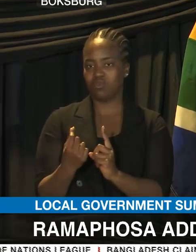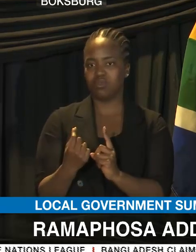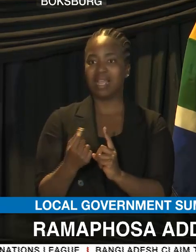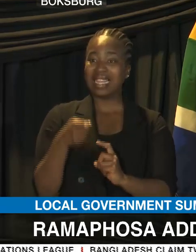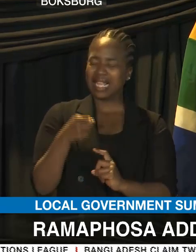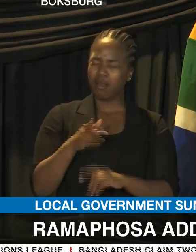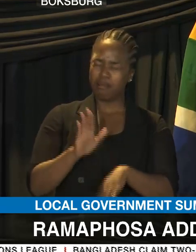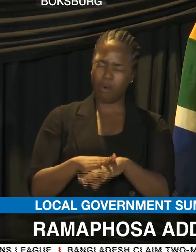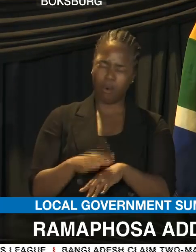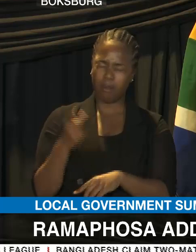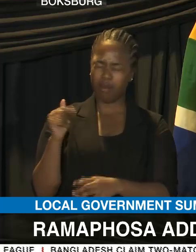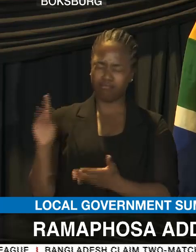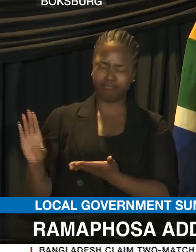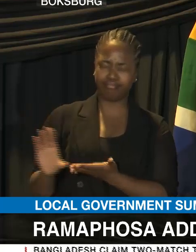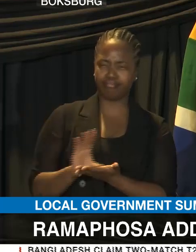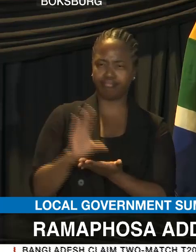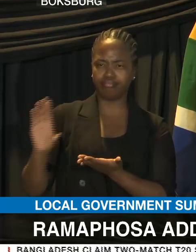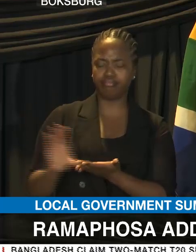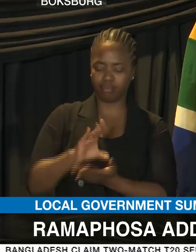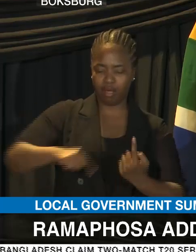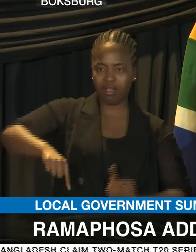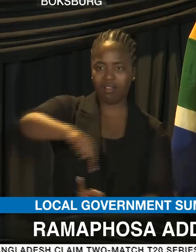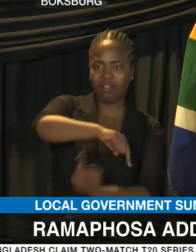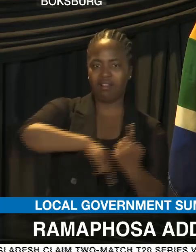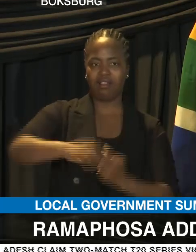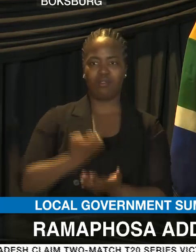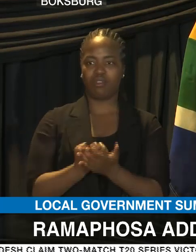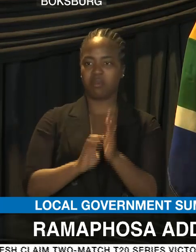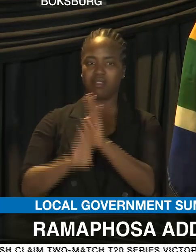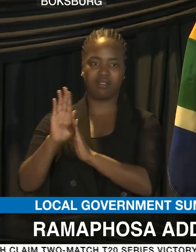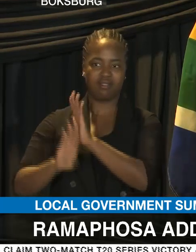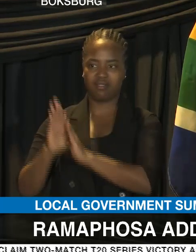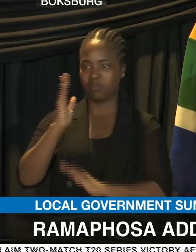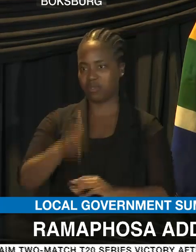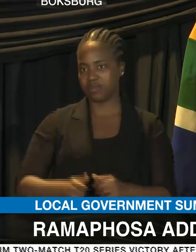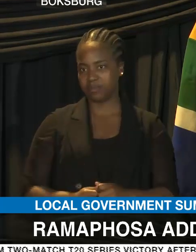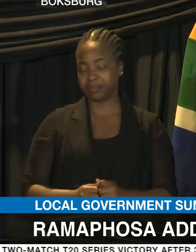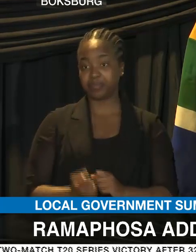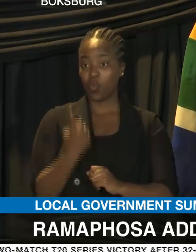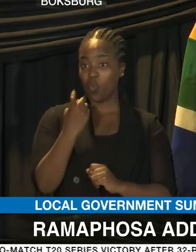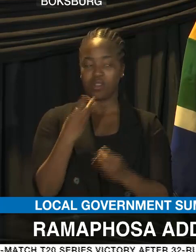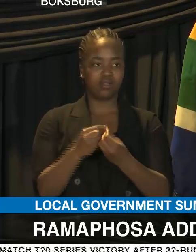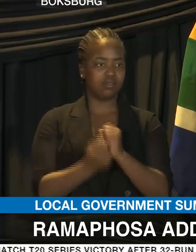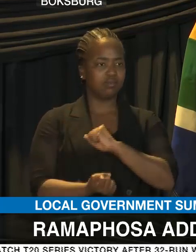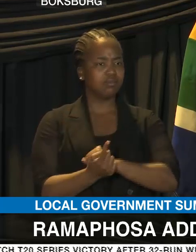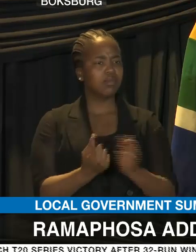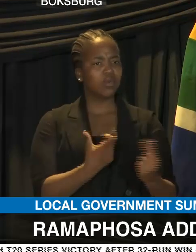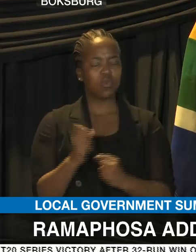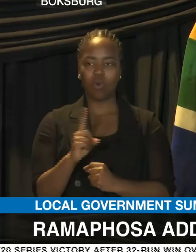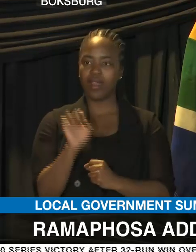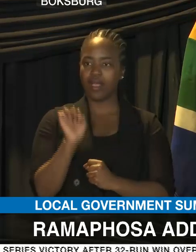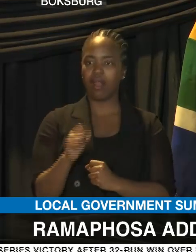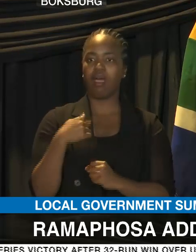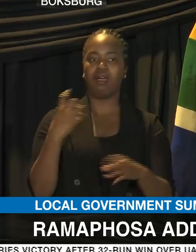inject millions of rands into local economies. And in one case, they were able to